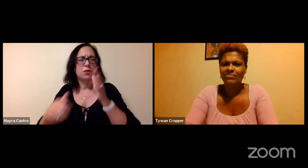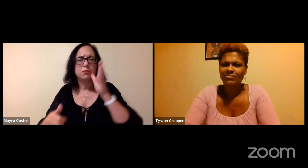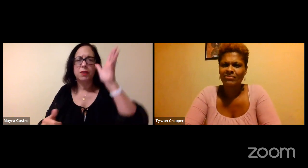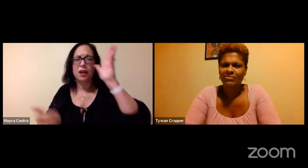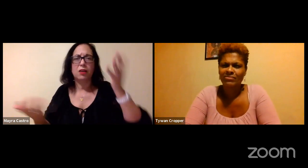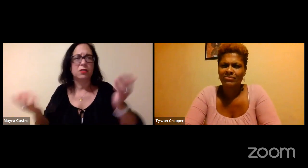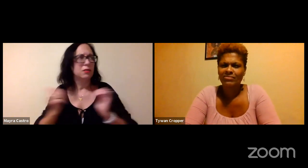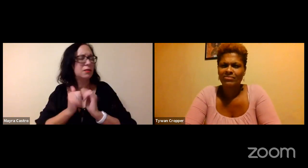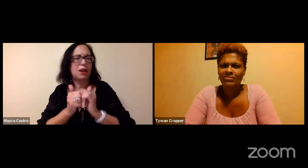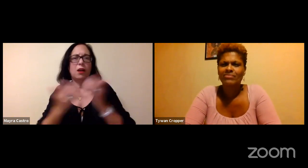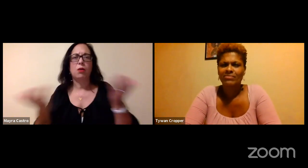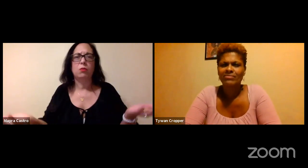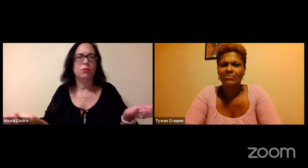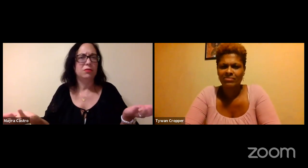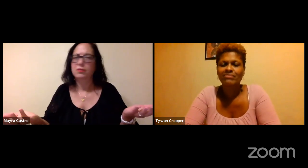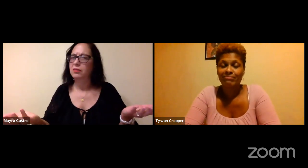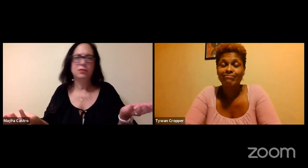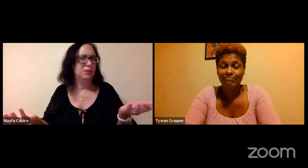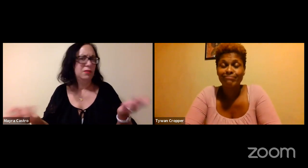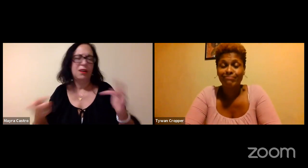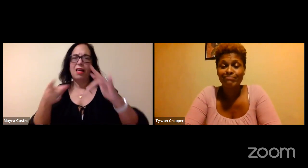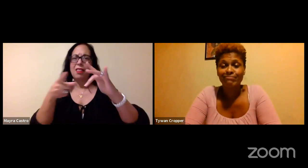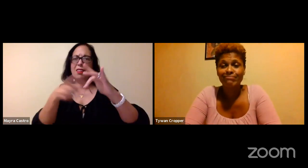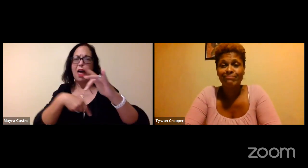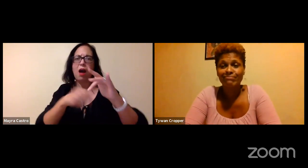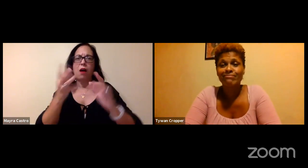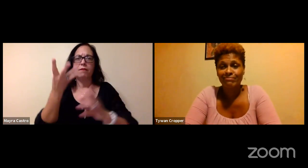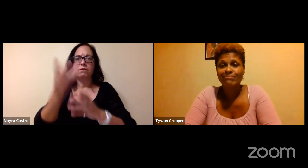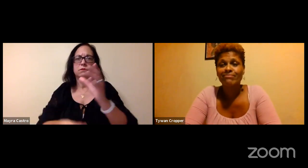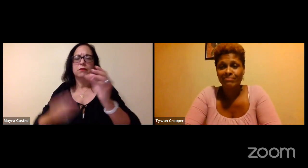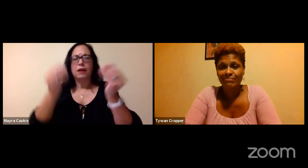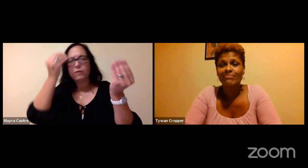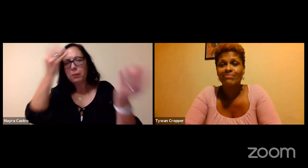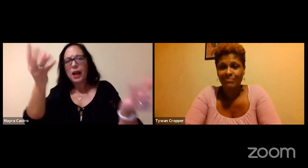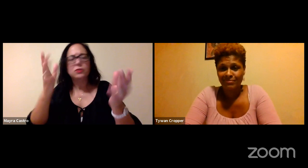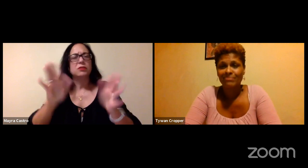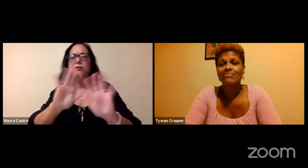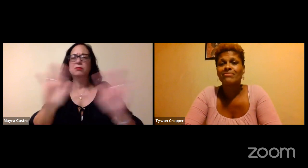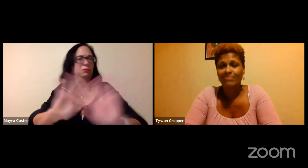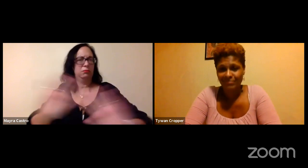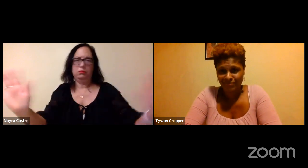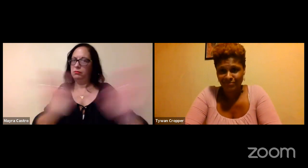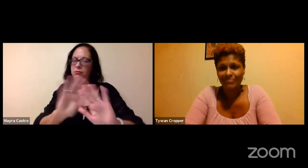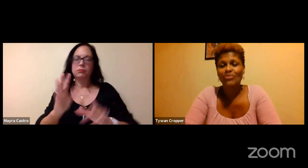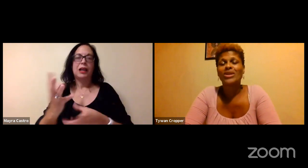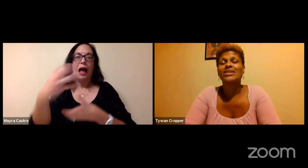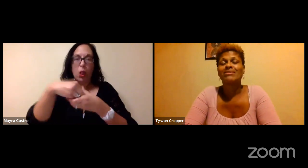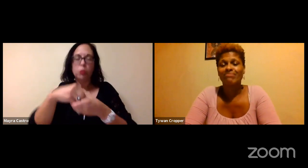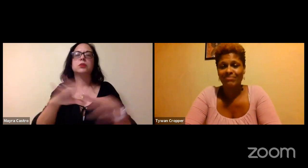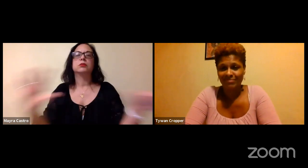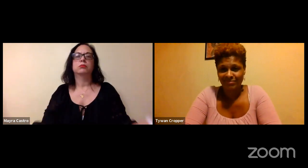no resources. My parents didn't have anything. They had no guiding principles about how to